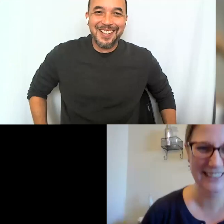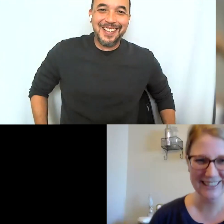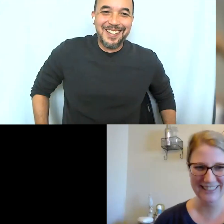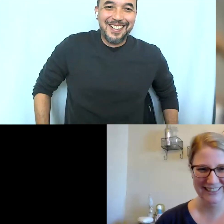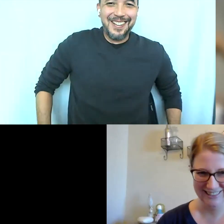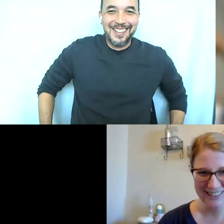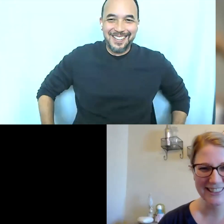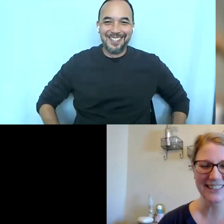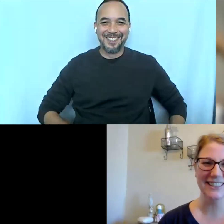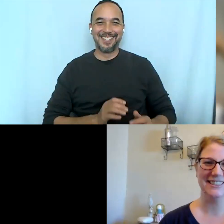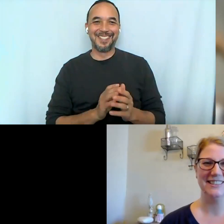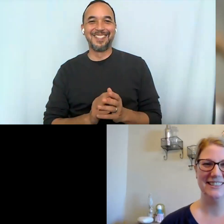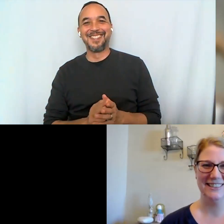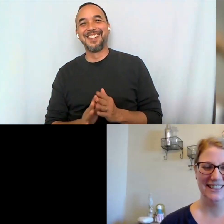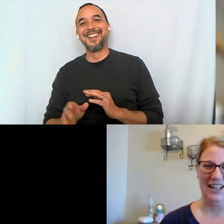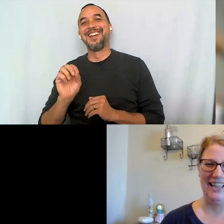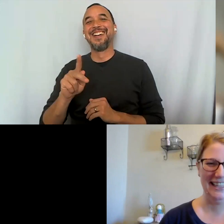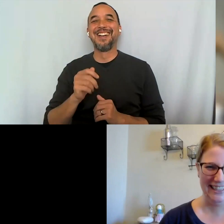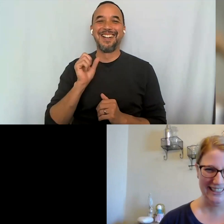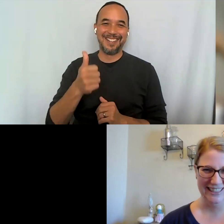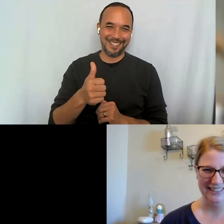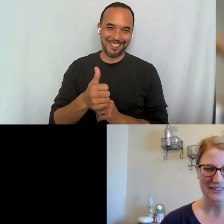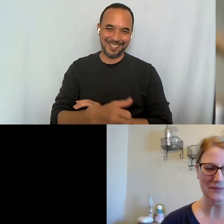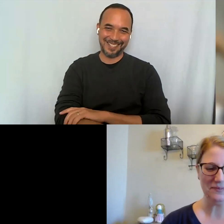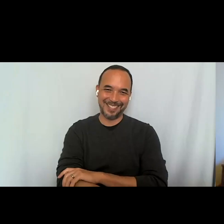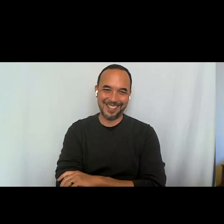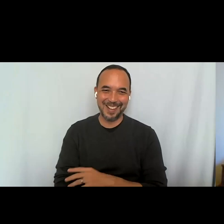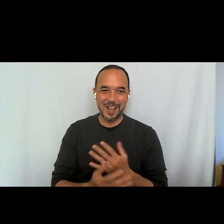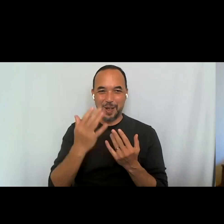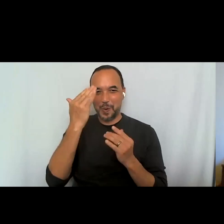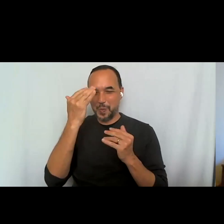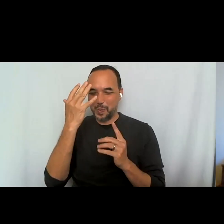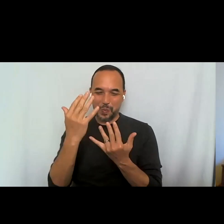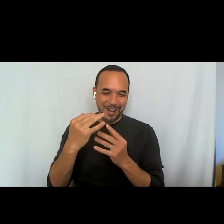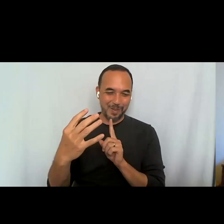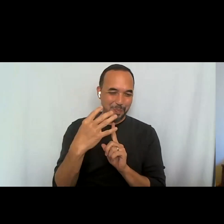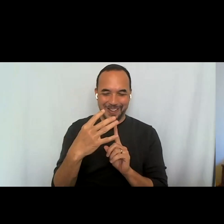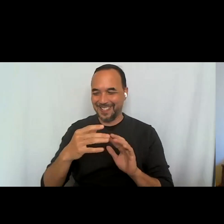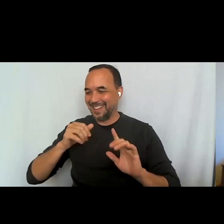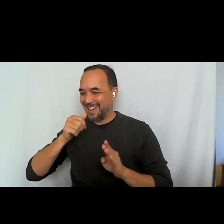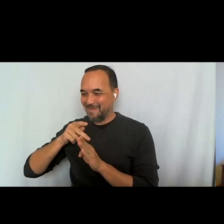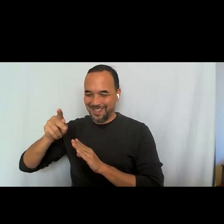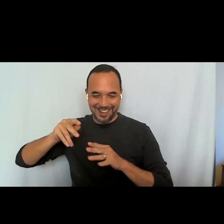be? Yeah, we're good. Okay. We're not professionals at this, so.